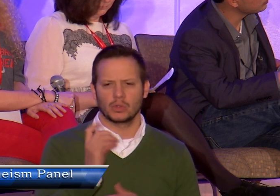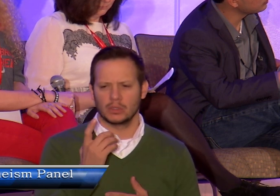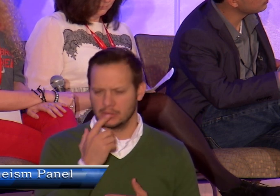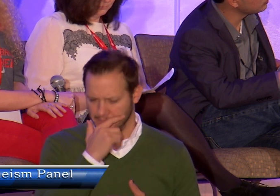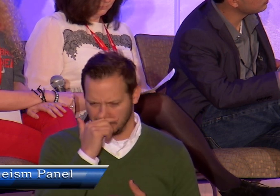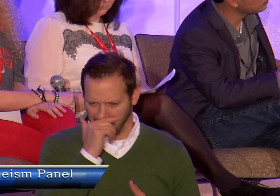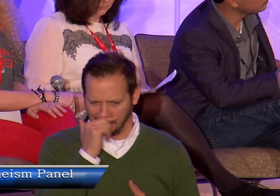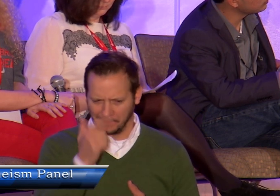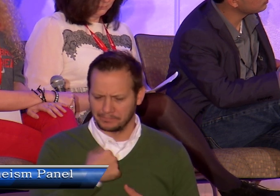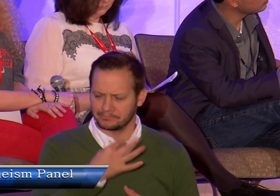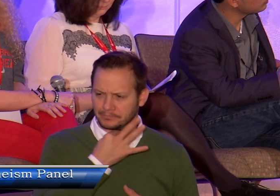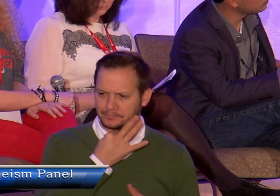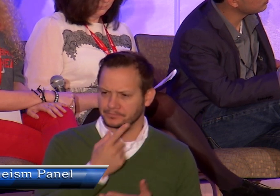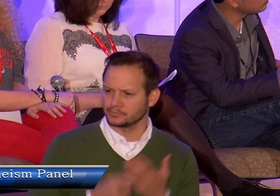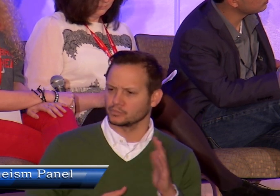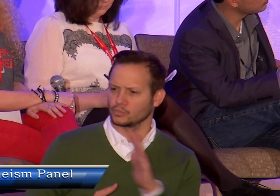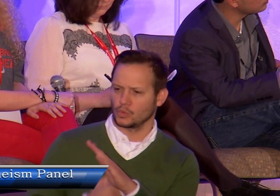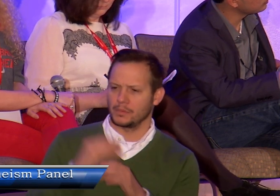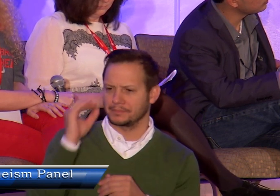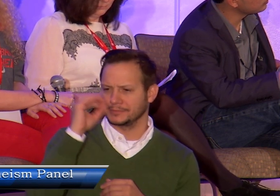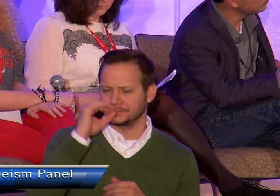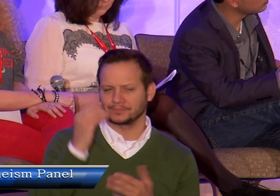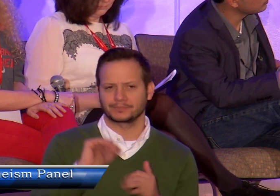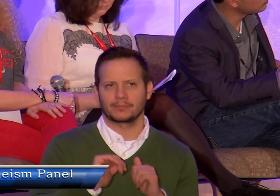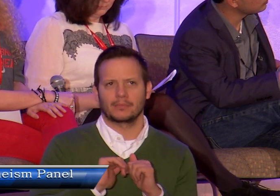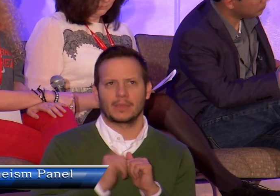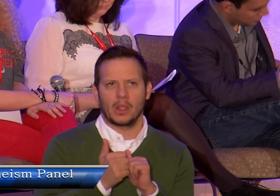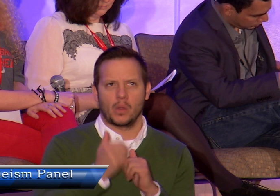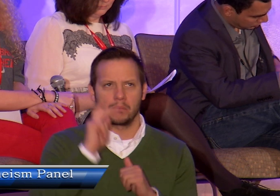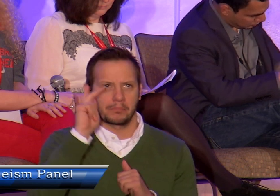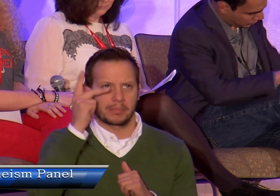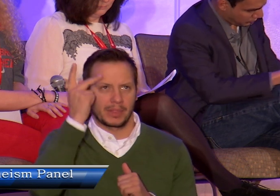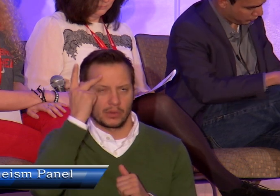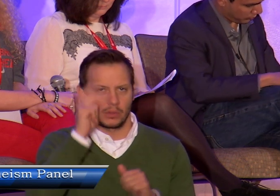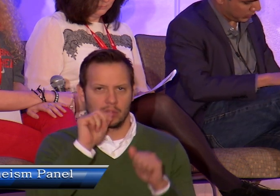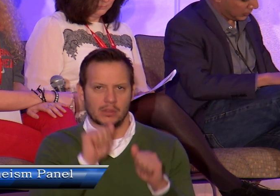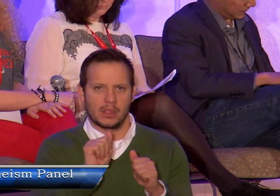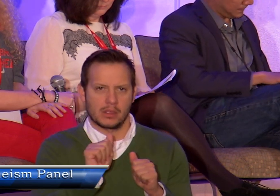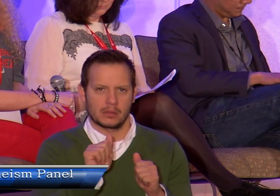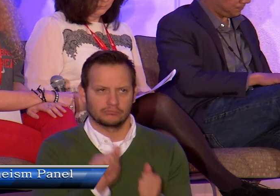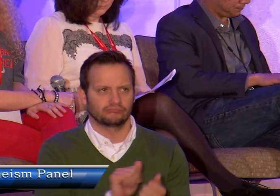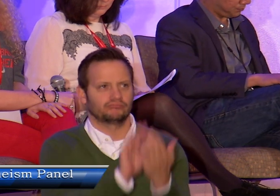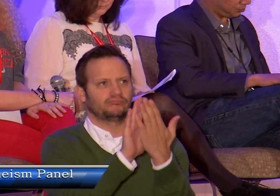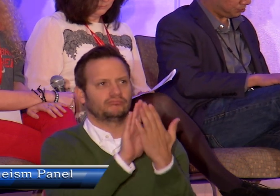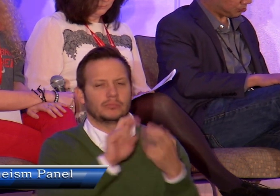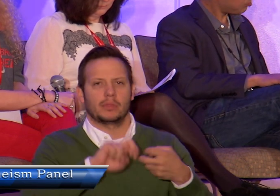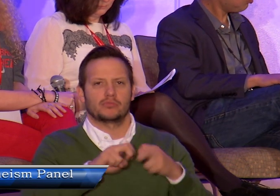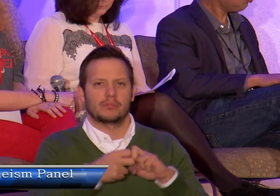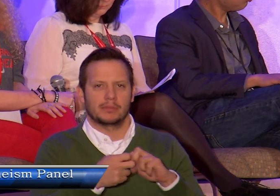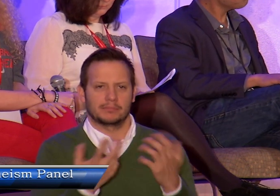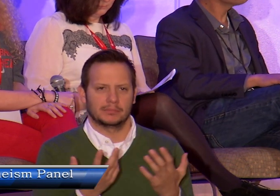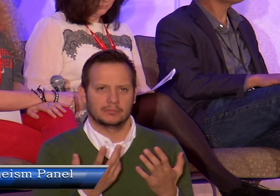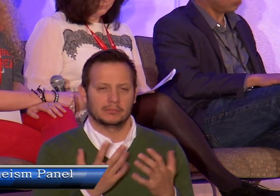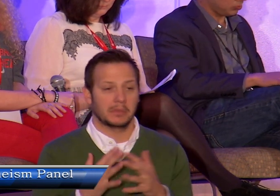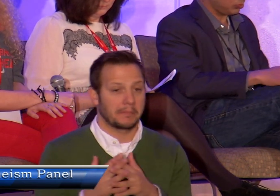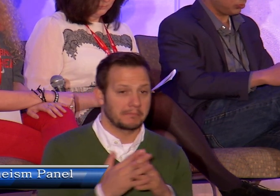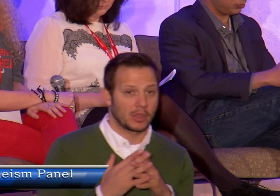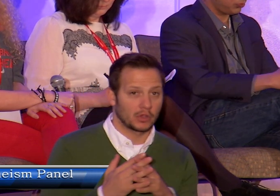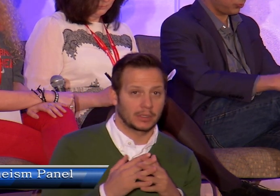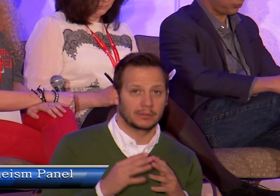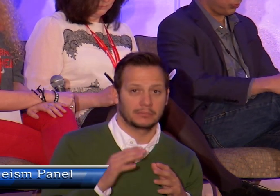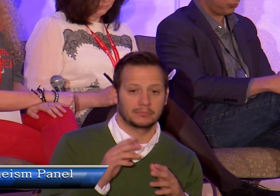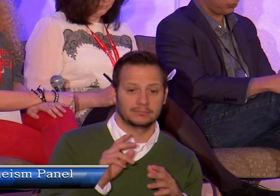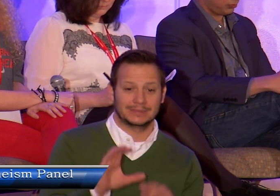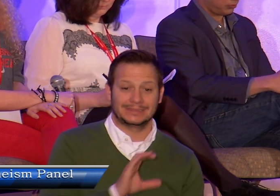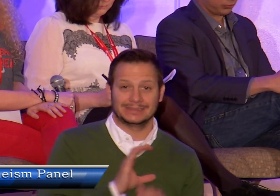the political ways of addressing this problem, perhaps that American voters, American